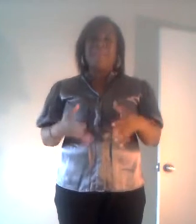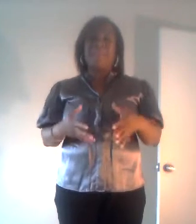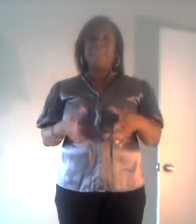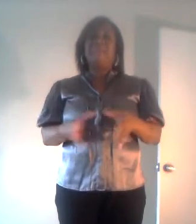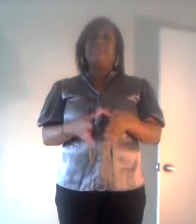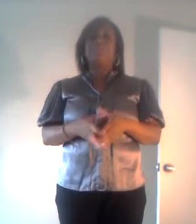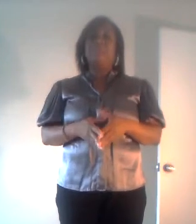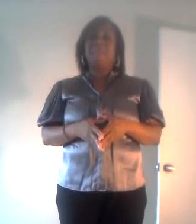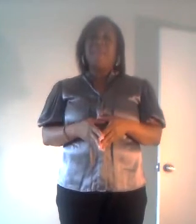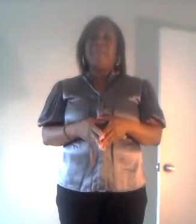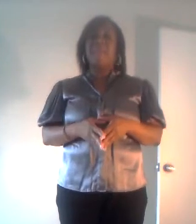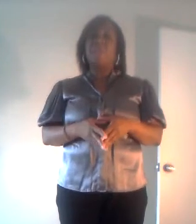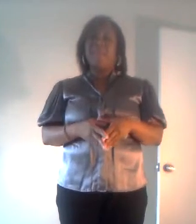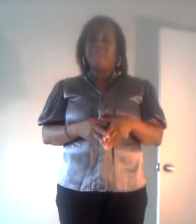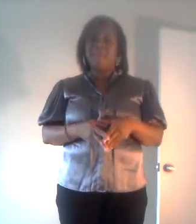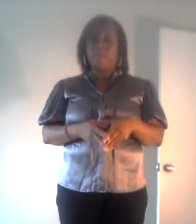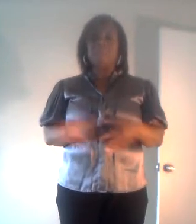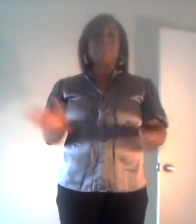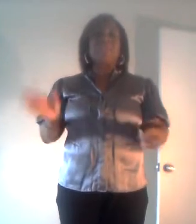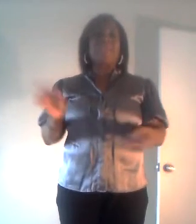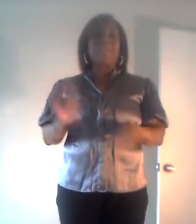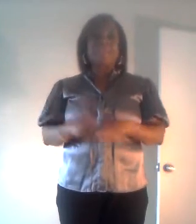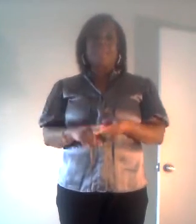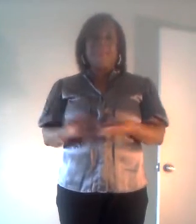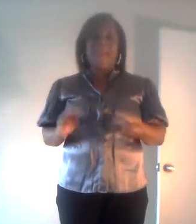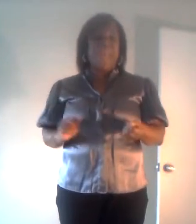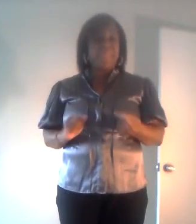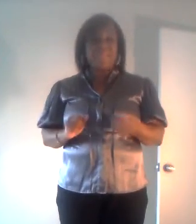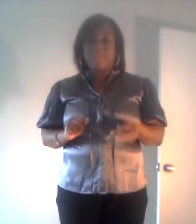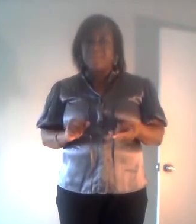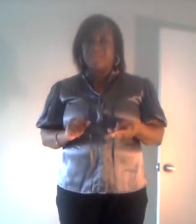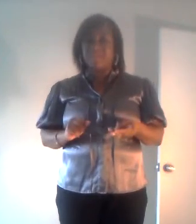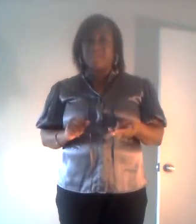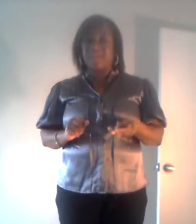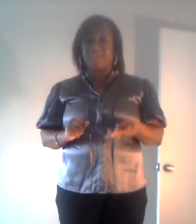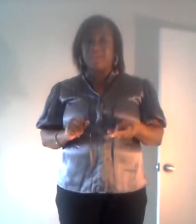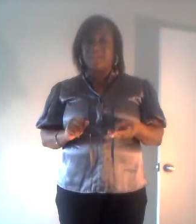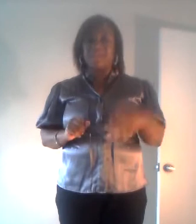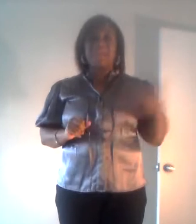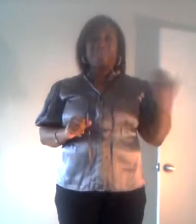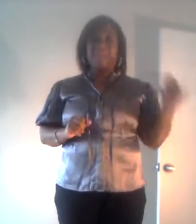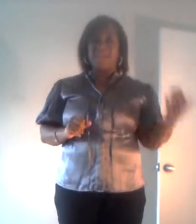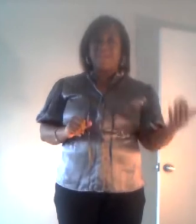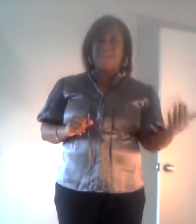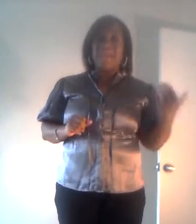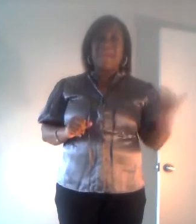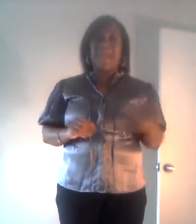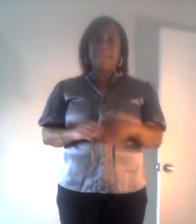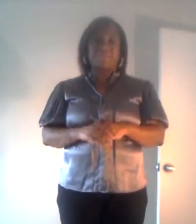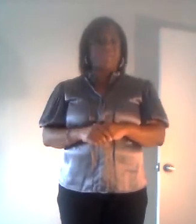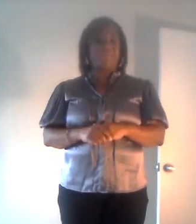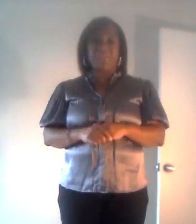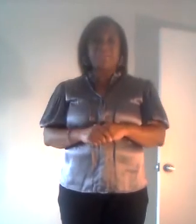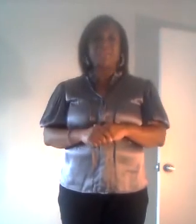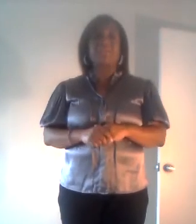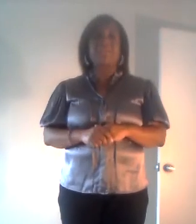eating is going to have a great result. Yesterday, I had 3 pieces of fried chicken. The day before that, I had 3 pieces of